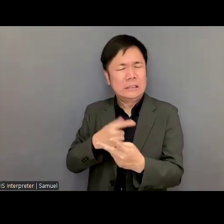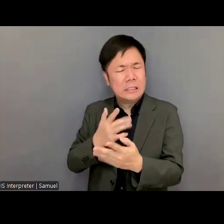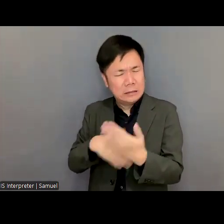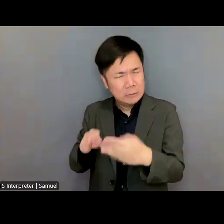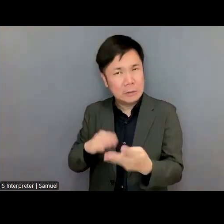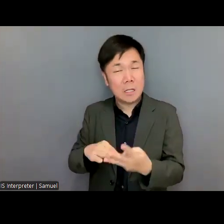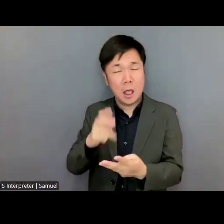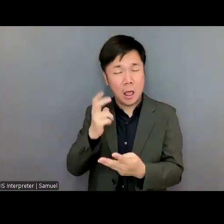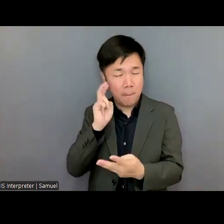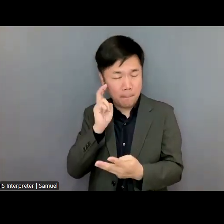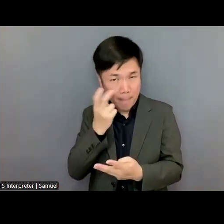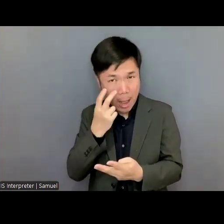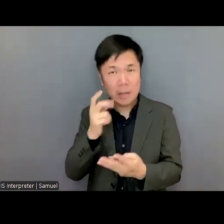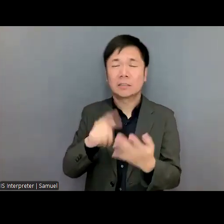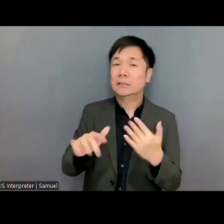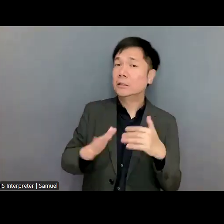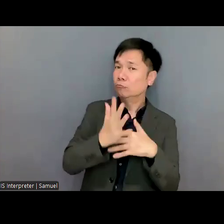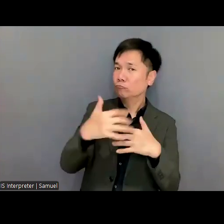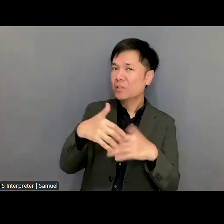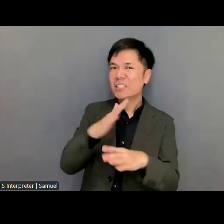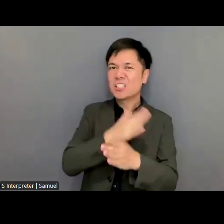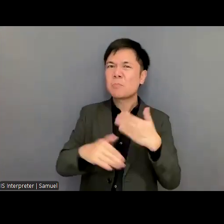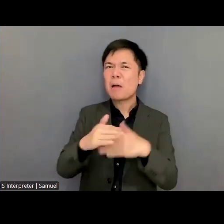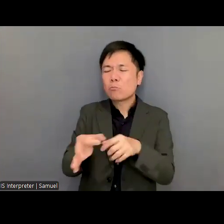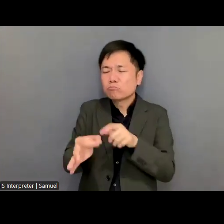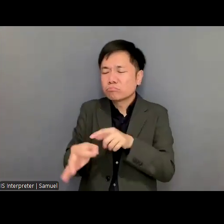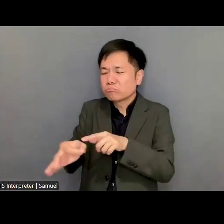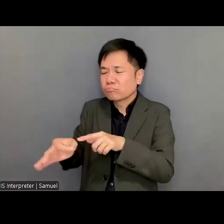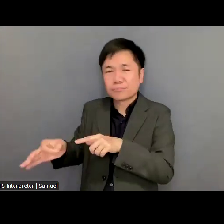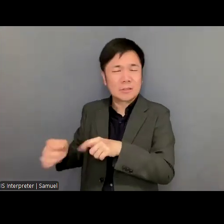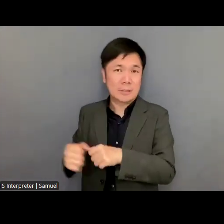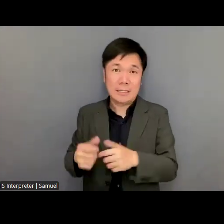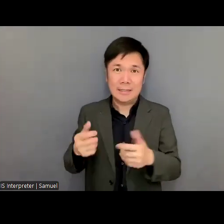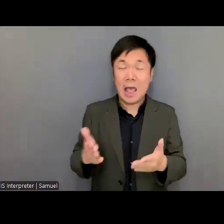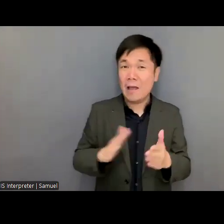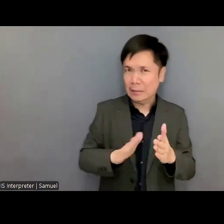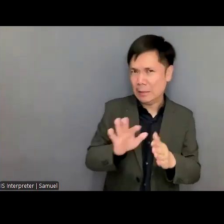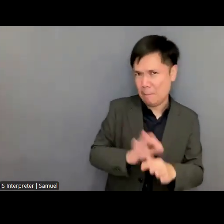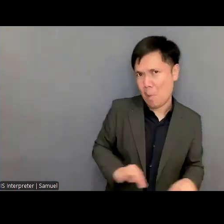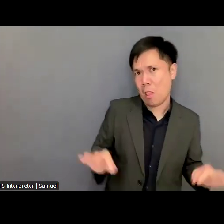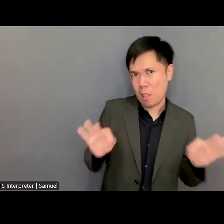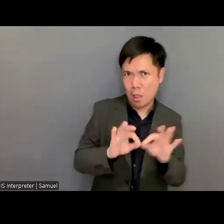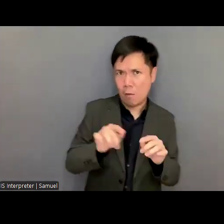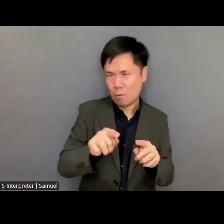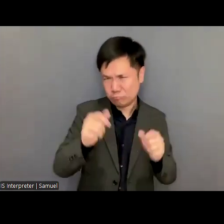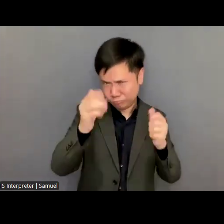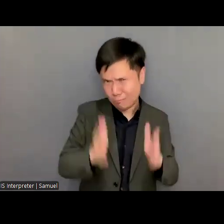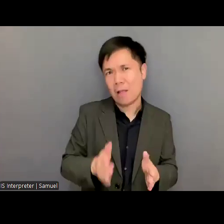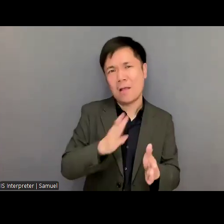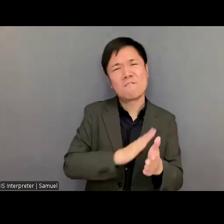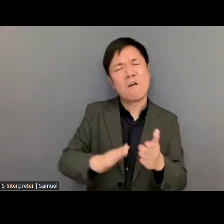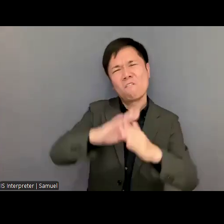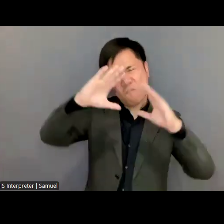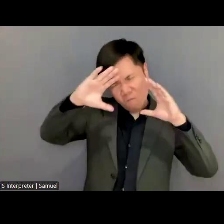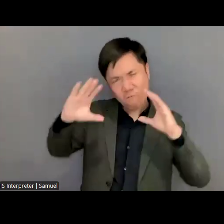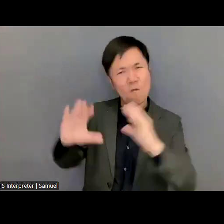including indigenous people and women with disability. So I think the third one would be very practical, that there should be a dedicated focus and